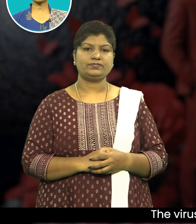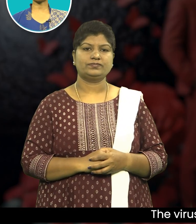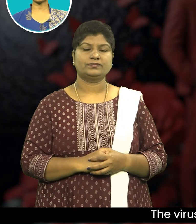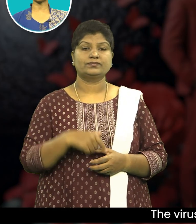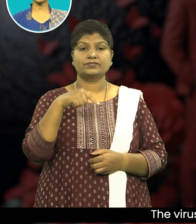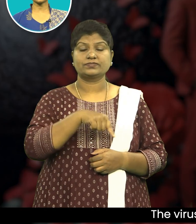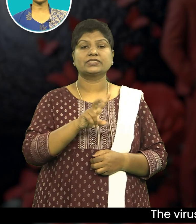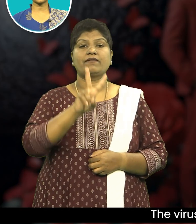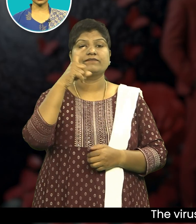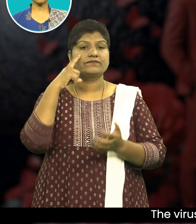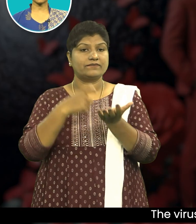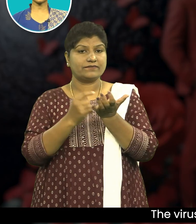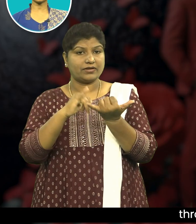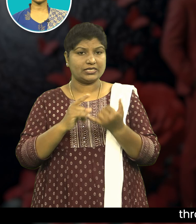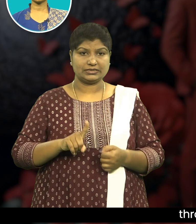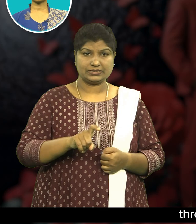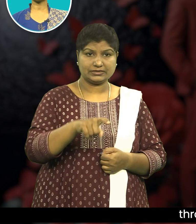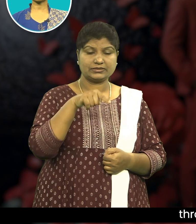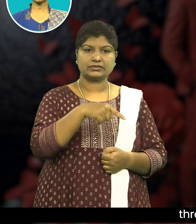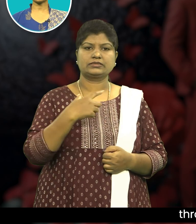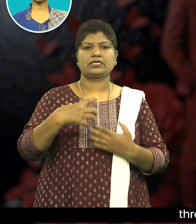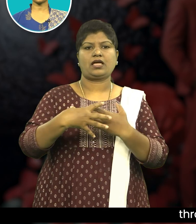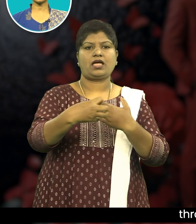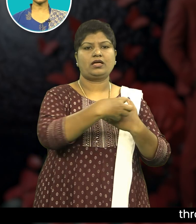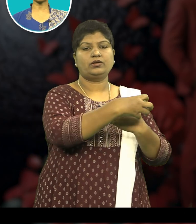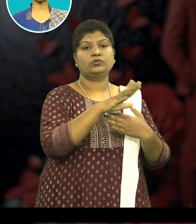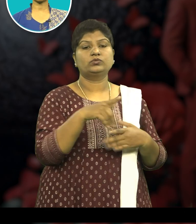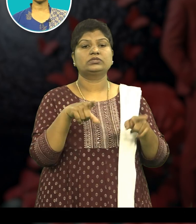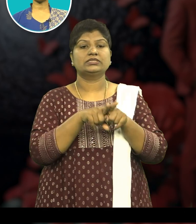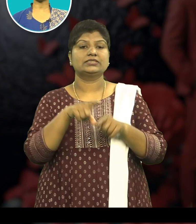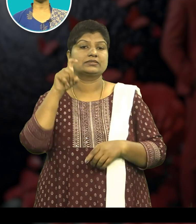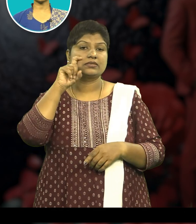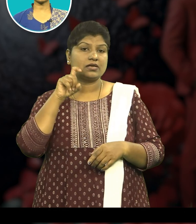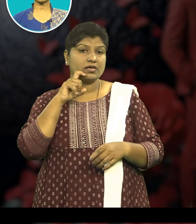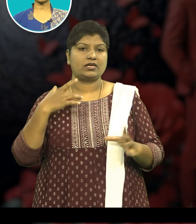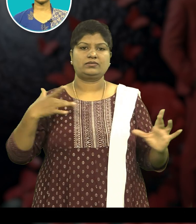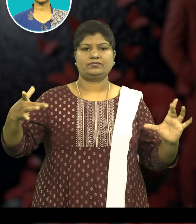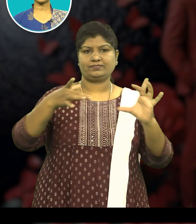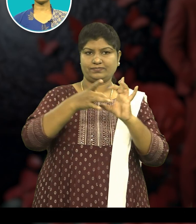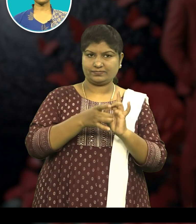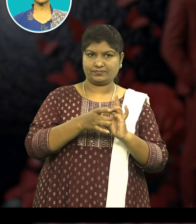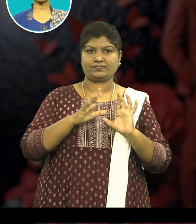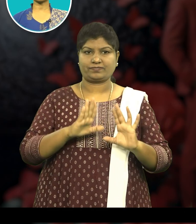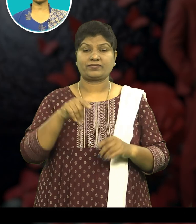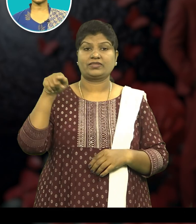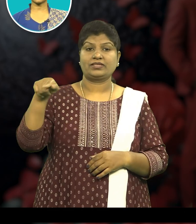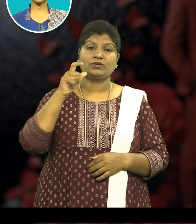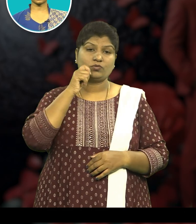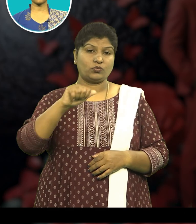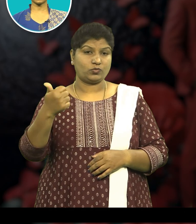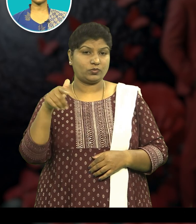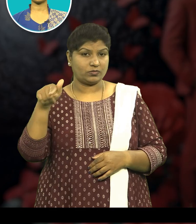The virus can also be transmitted through sexual contact with a person infected